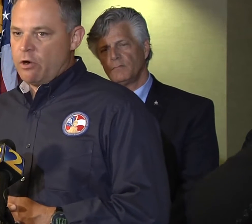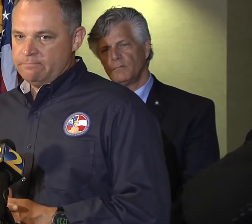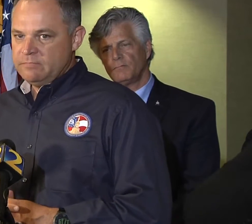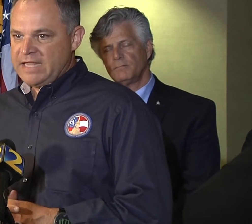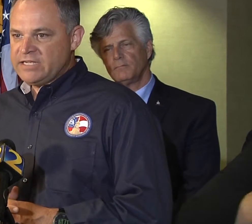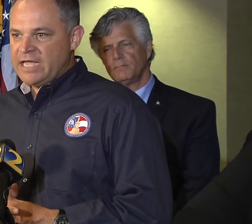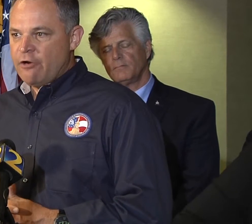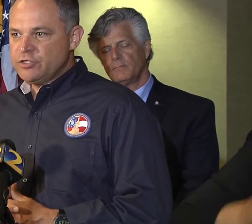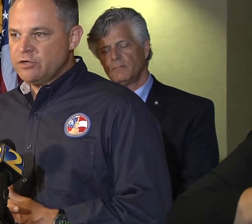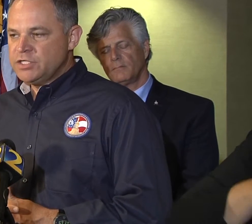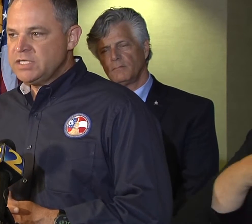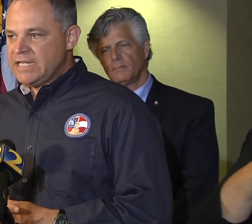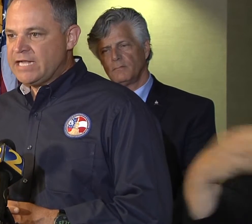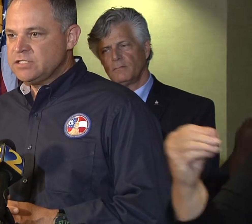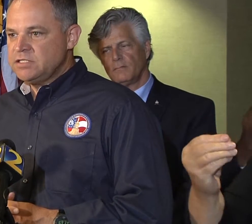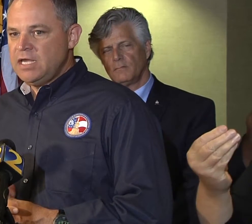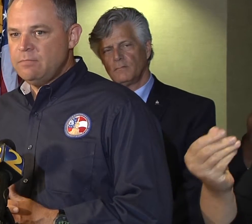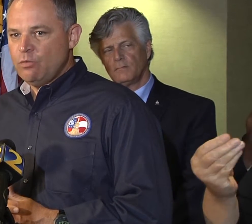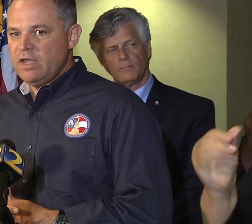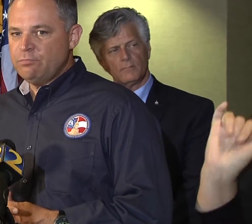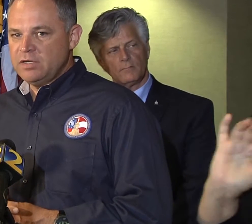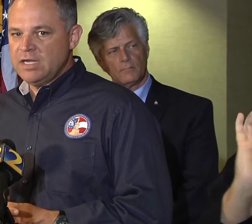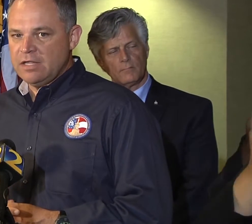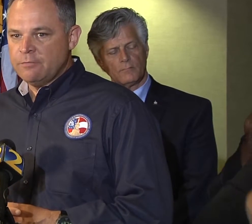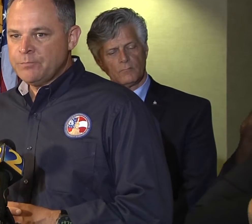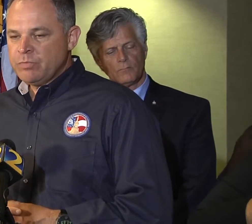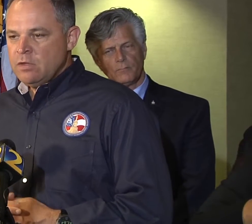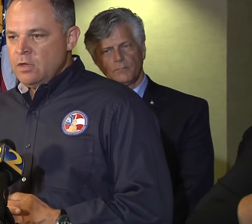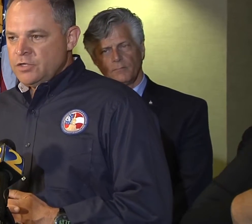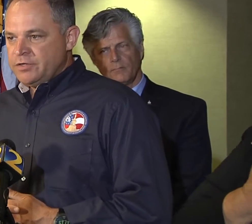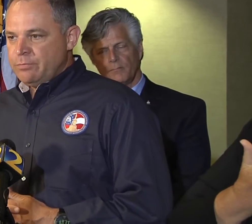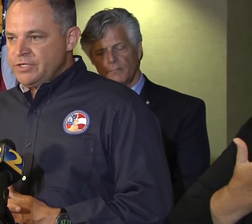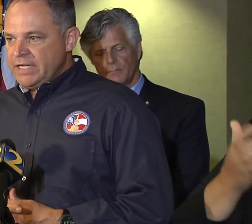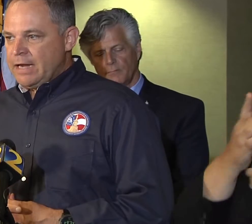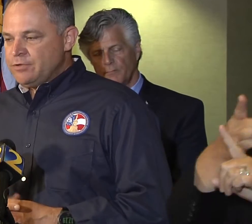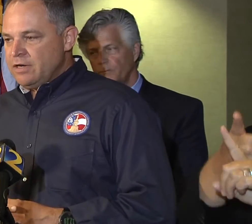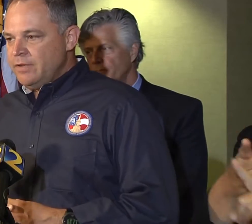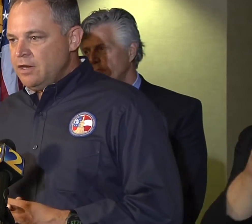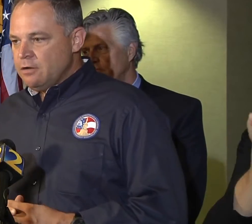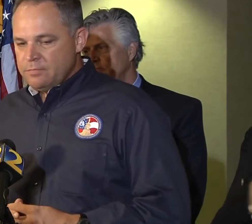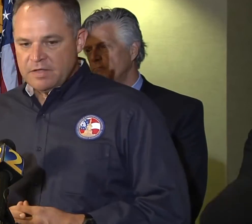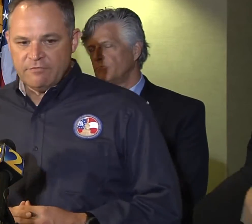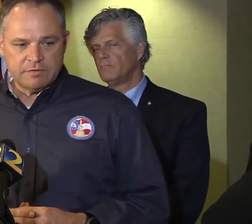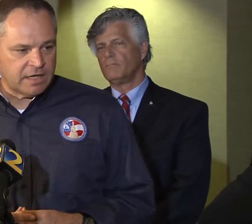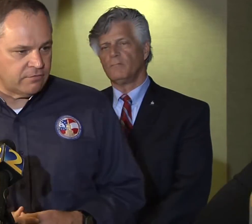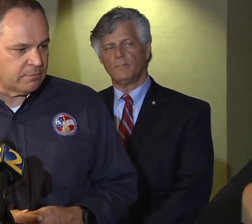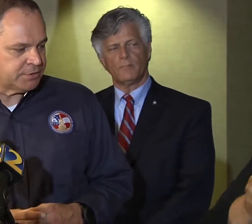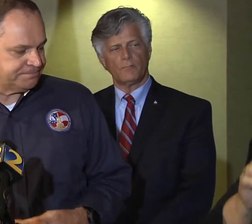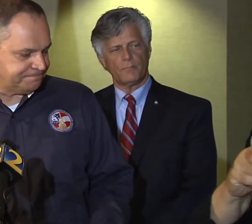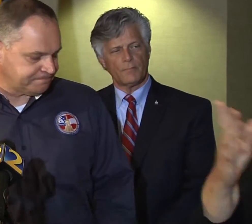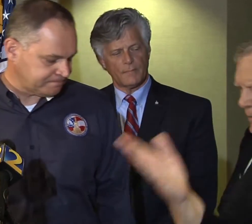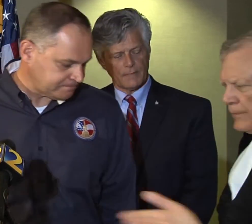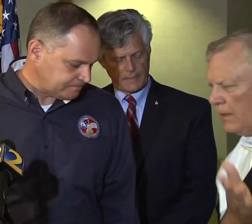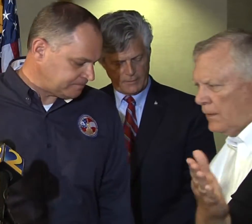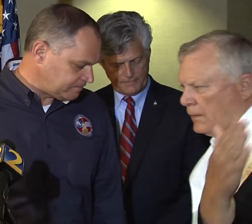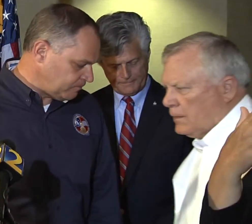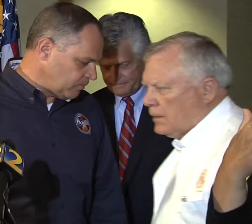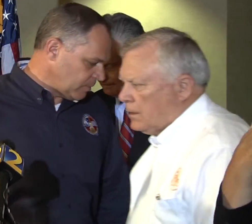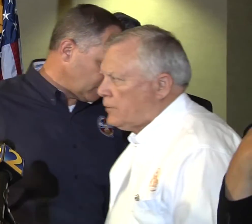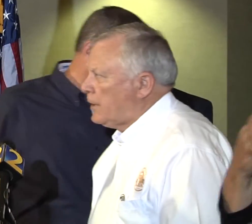that order. That's our instruction, and that's the team that we have put together. Certainly appreciate the opportunity to be here, Governor. Thank you very much. Thank you,